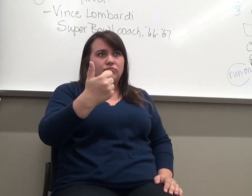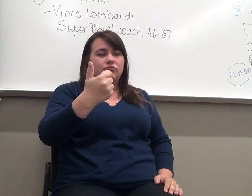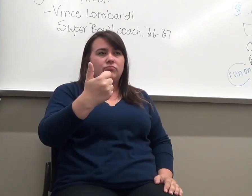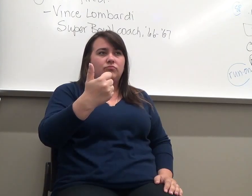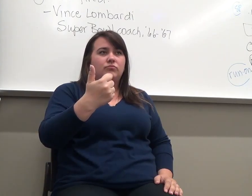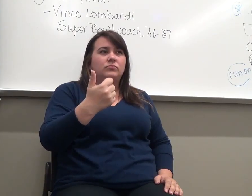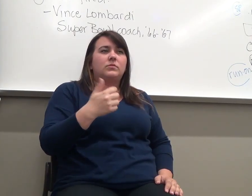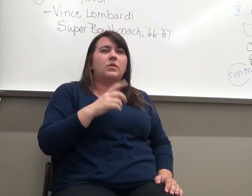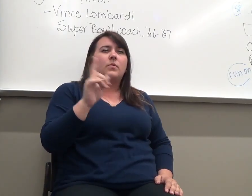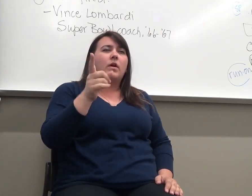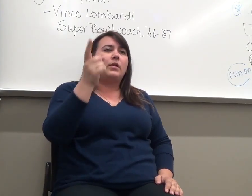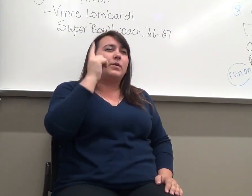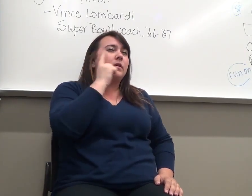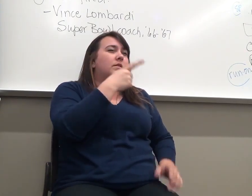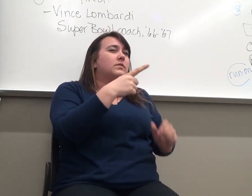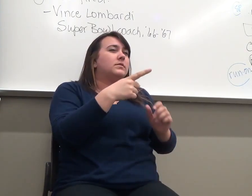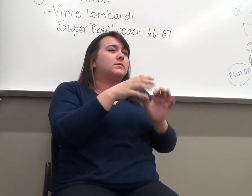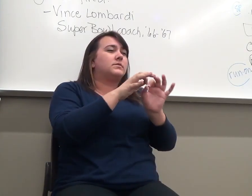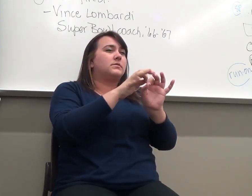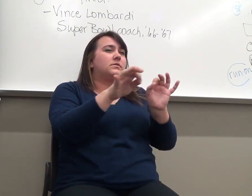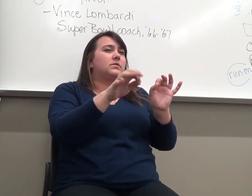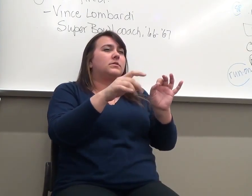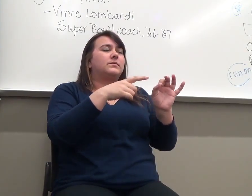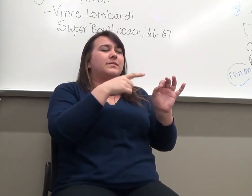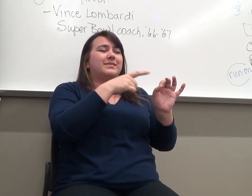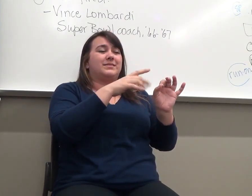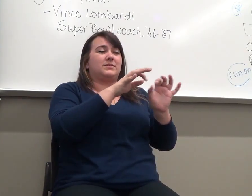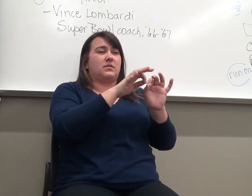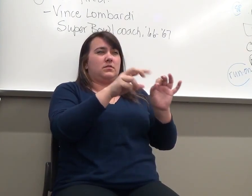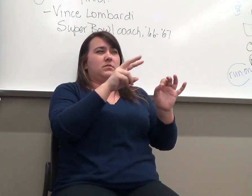Where do you think this person is going to start his narrative?